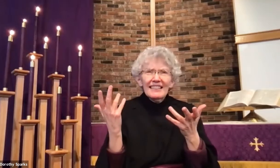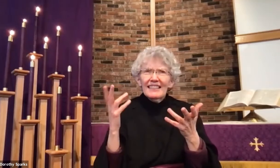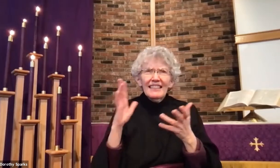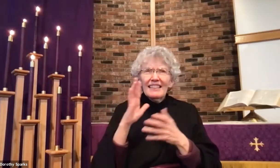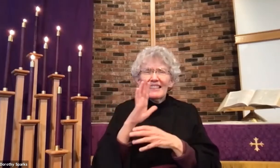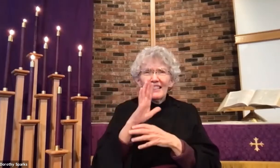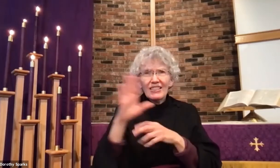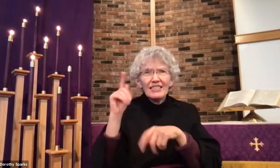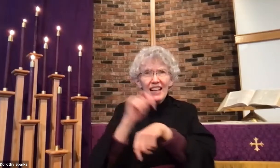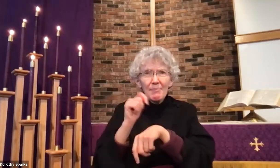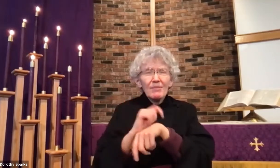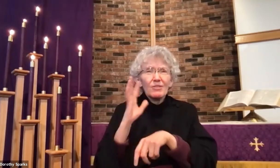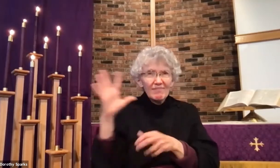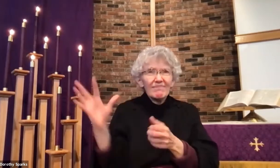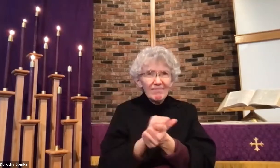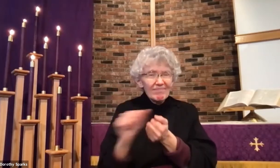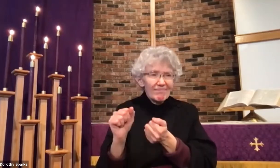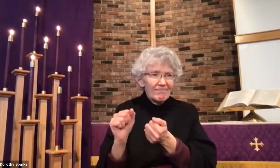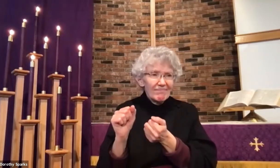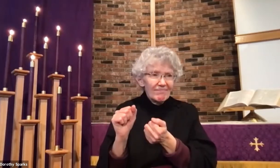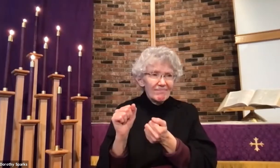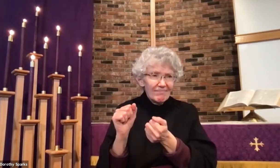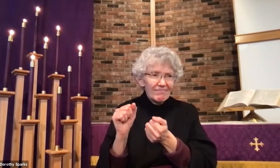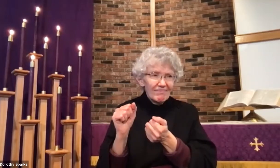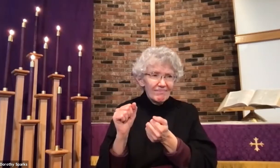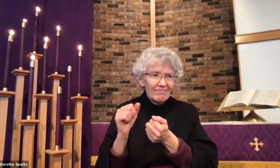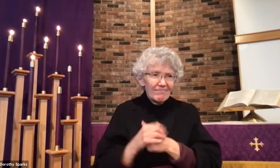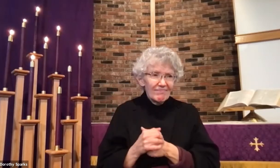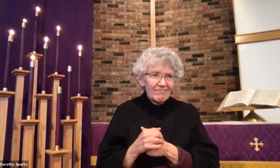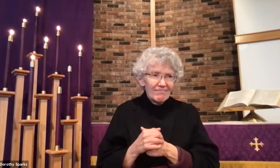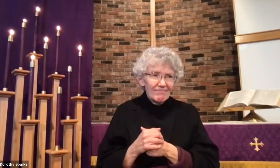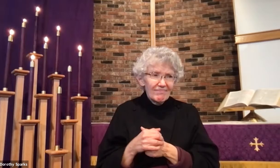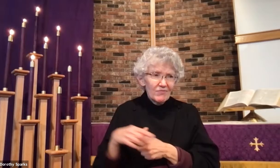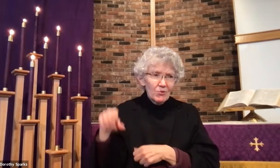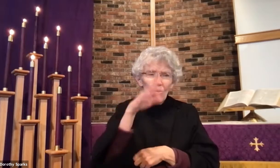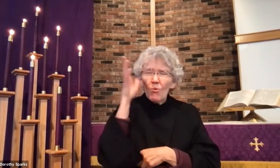And now your home will be left completely empty.